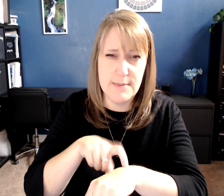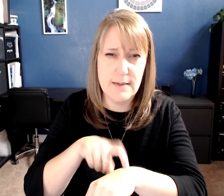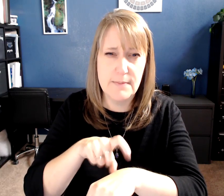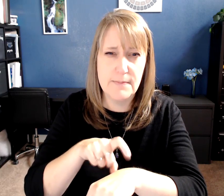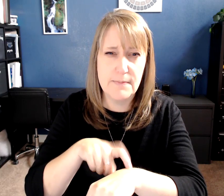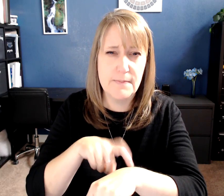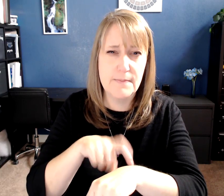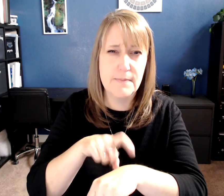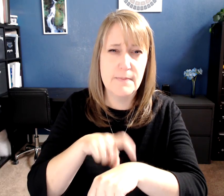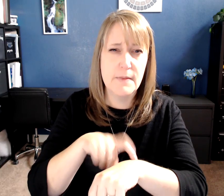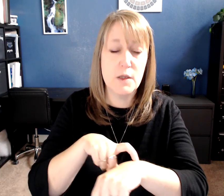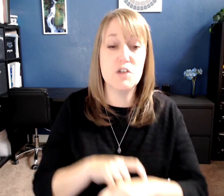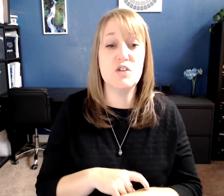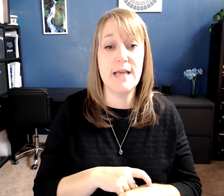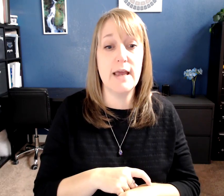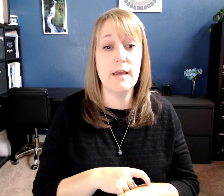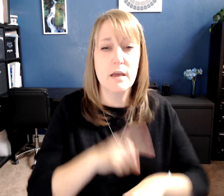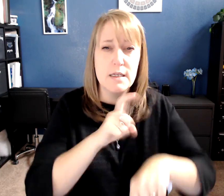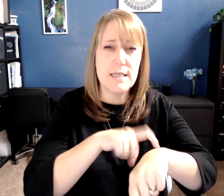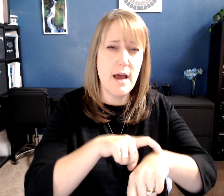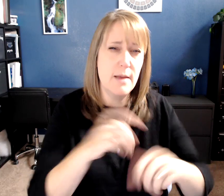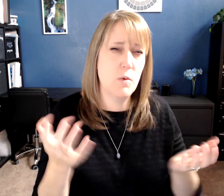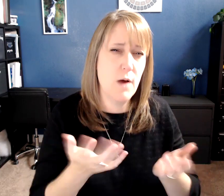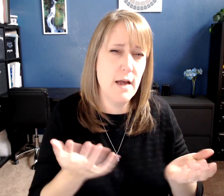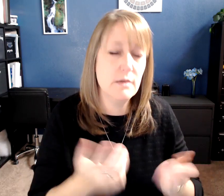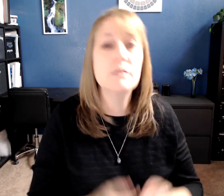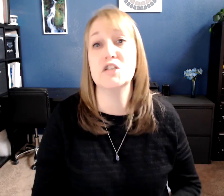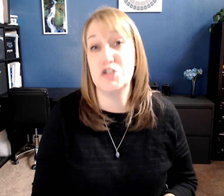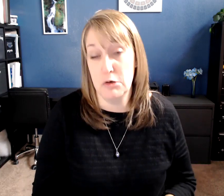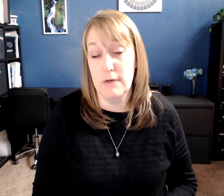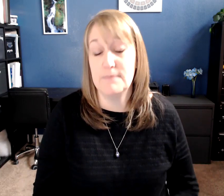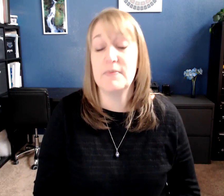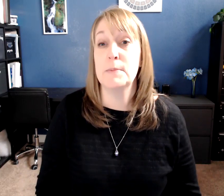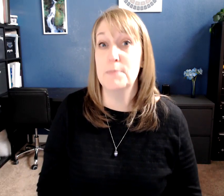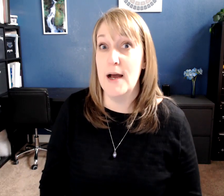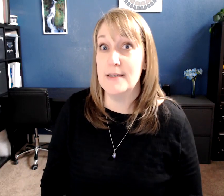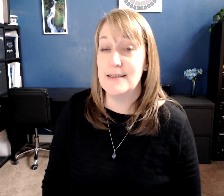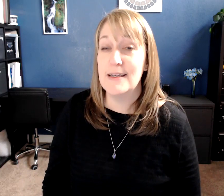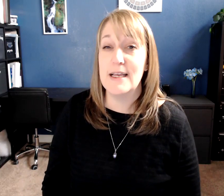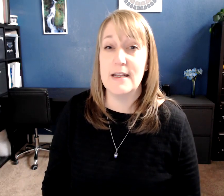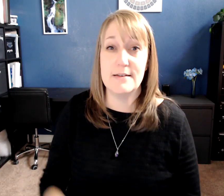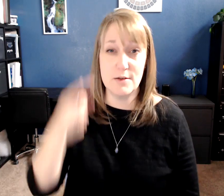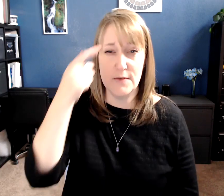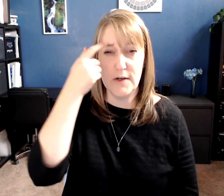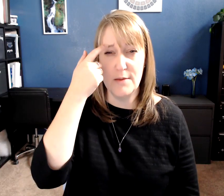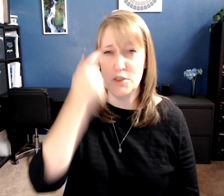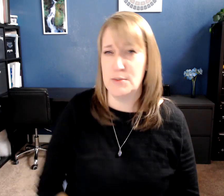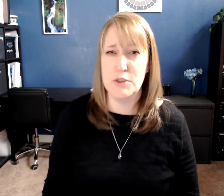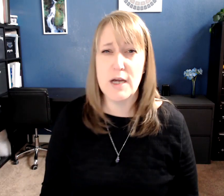is it? Could you say time what? Sure. But it is also very common to just put your